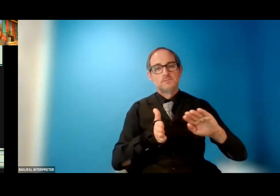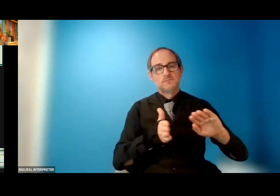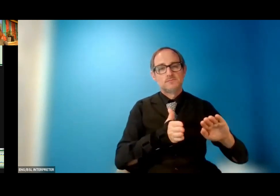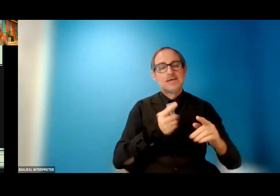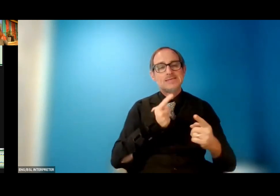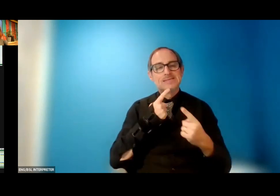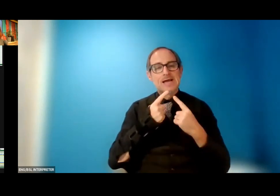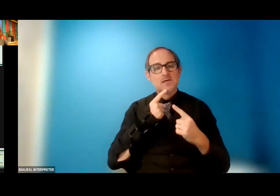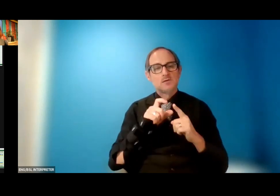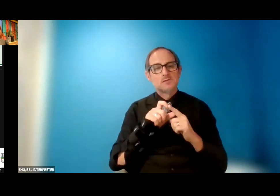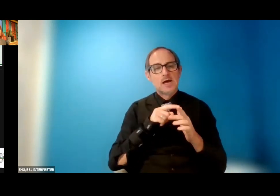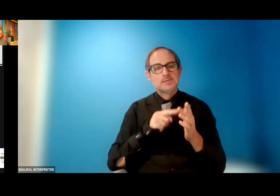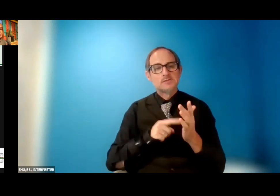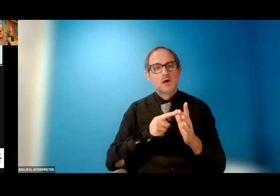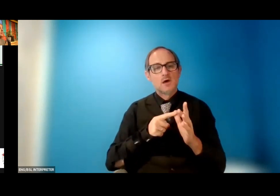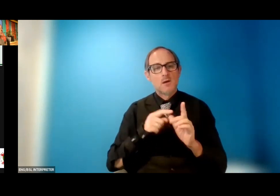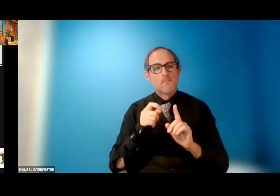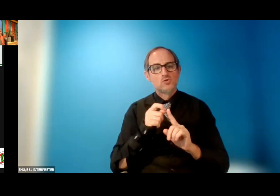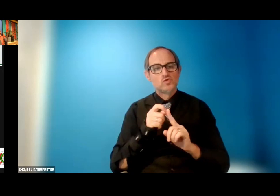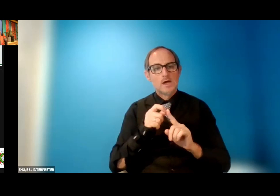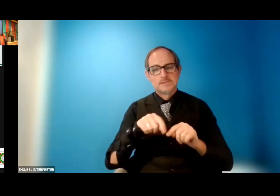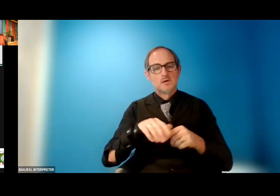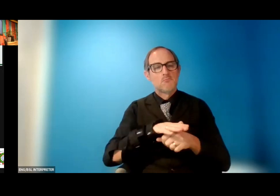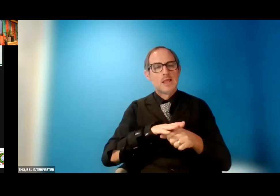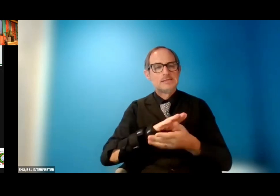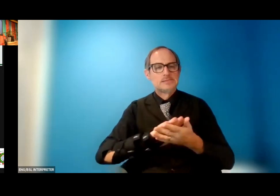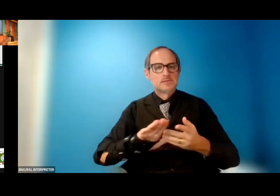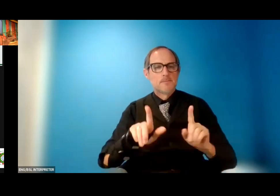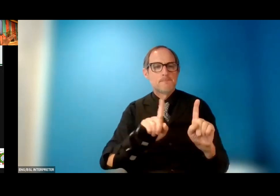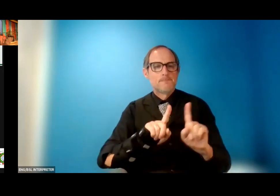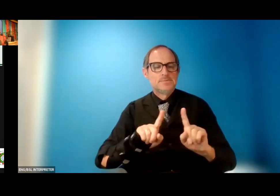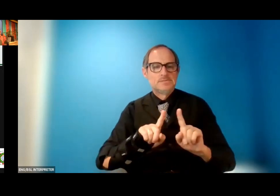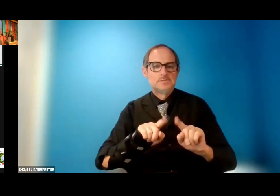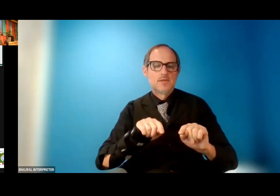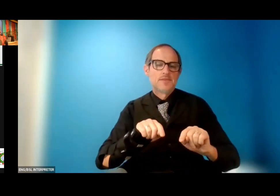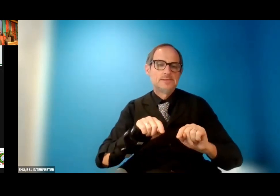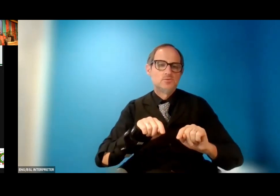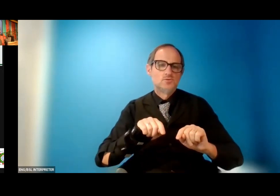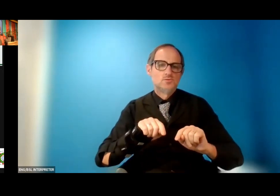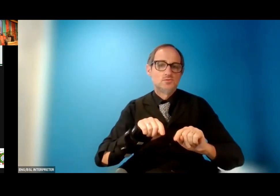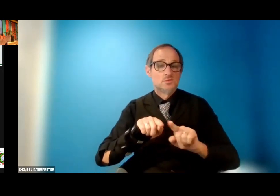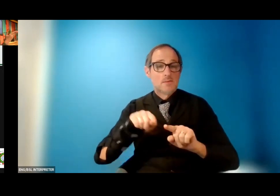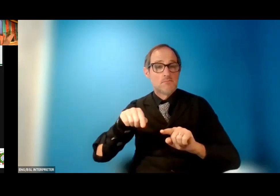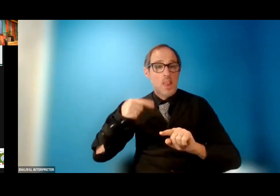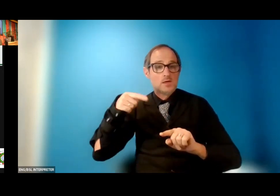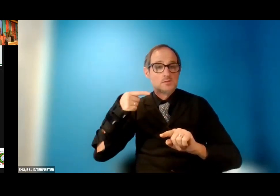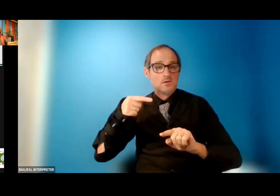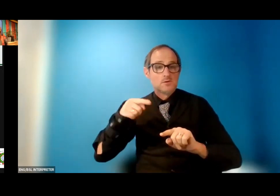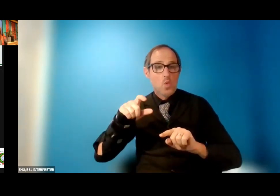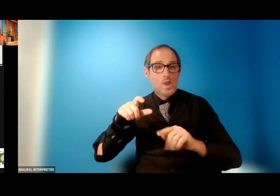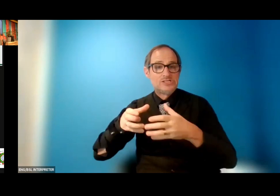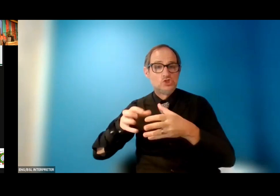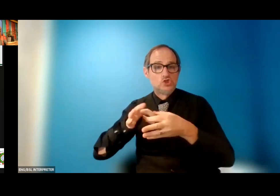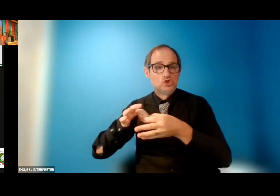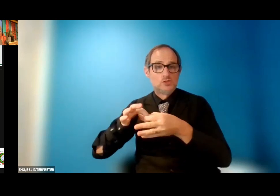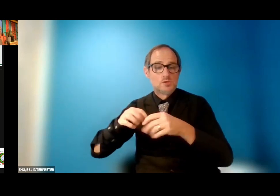place. So the data portrait of a place is essentially building, and this is what London Doughnut Coalition have built, and you can see